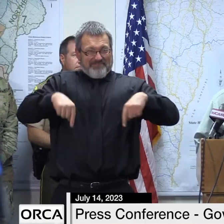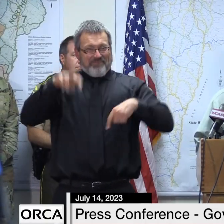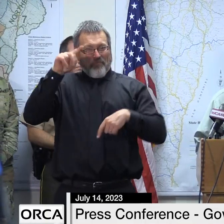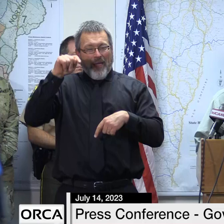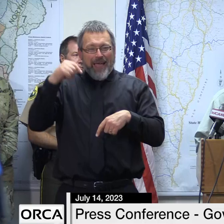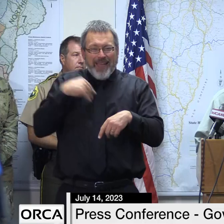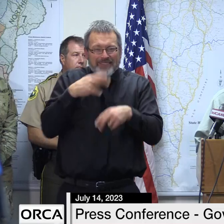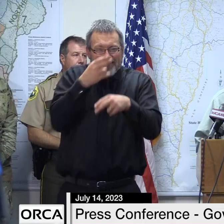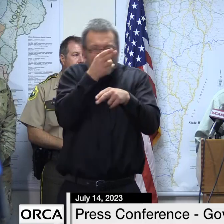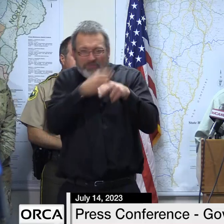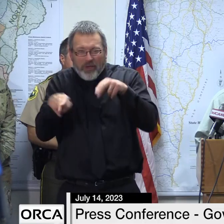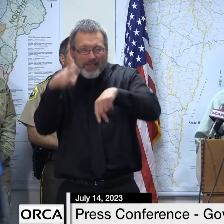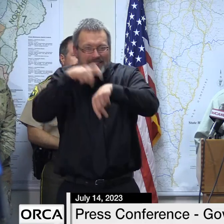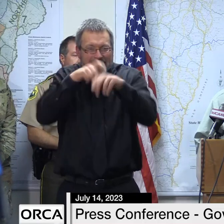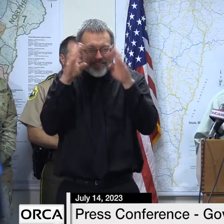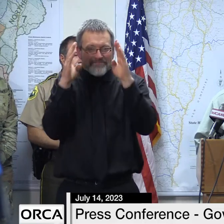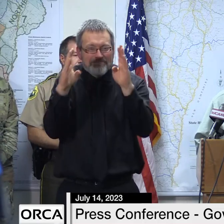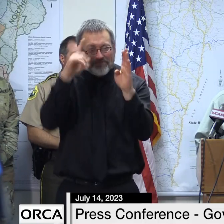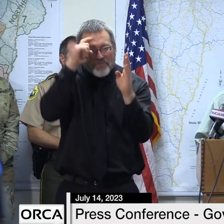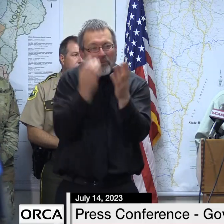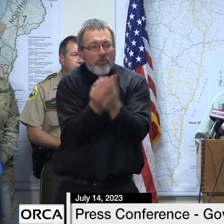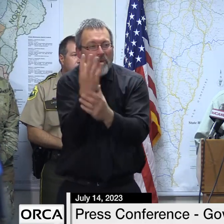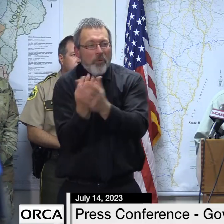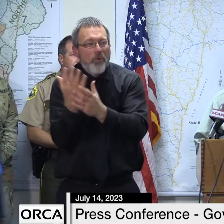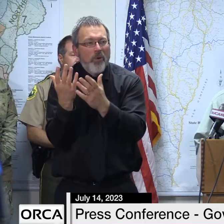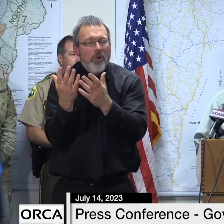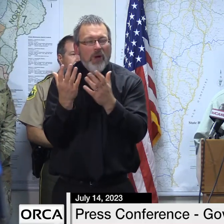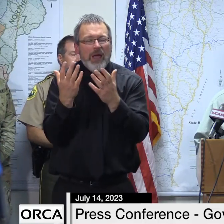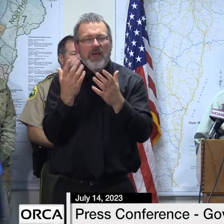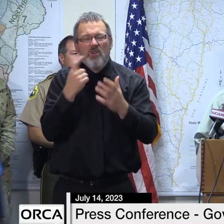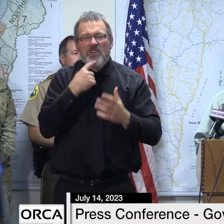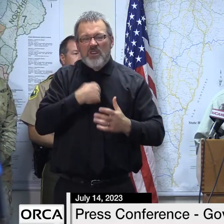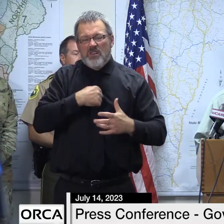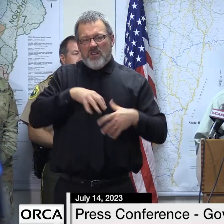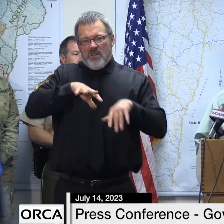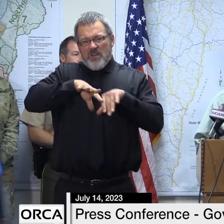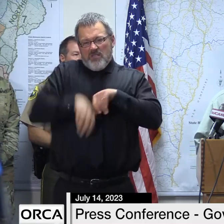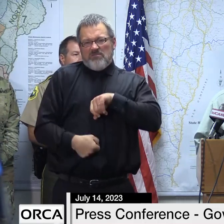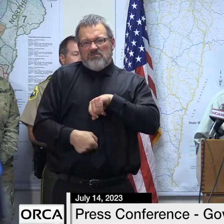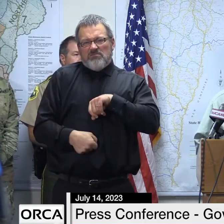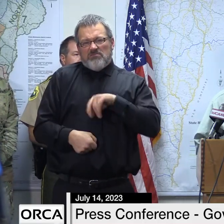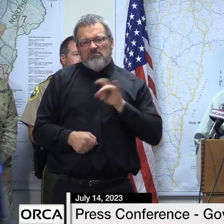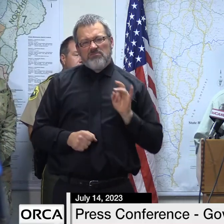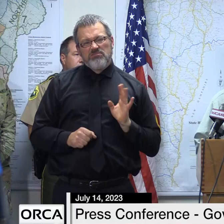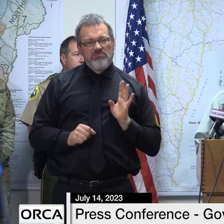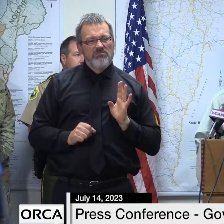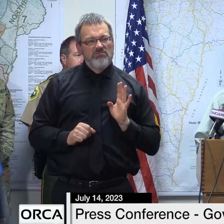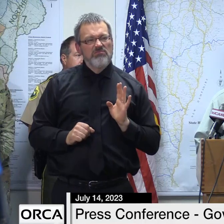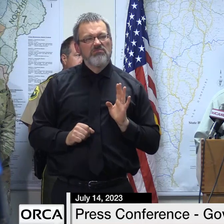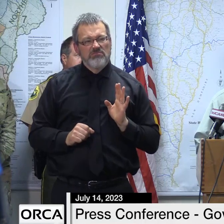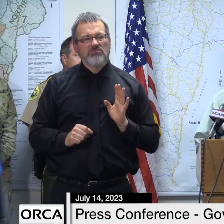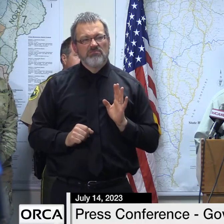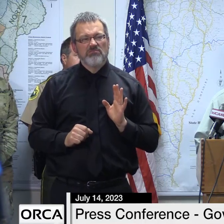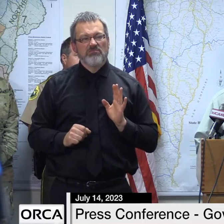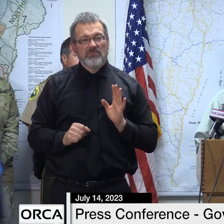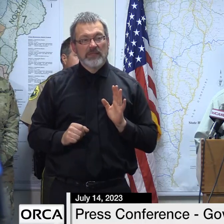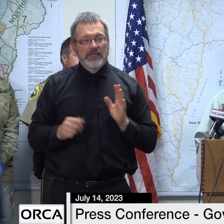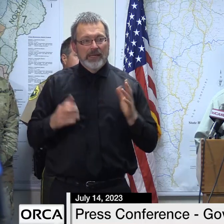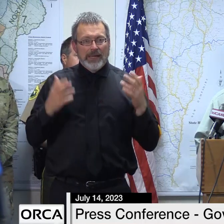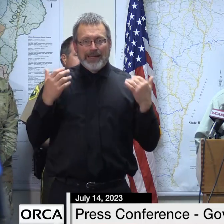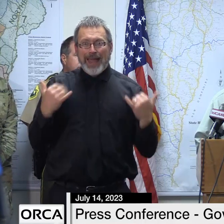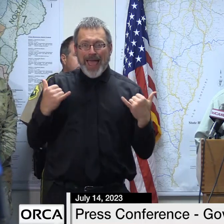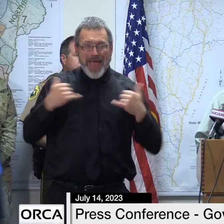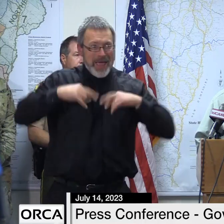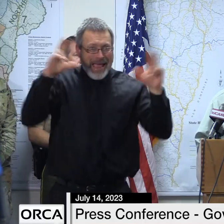is particularly devastating. Many crops cannot be replanted, and losses will not be